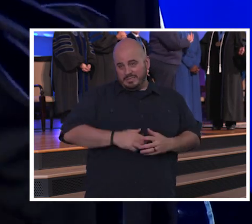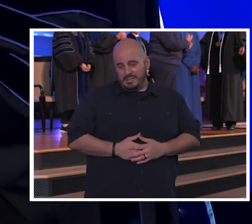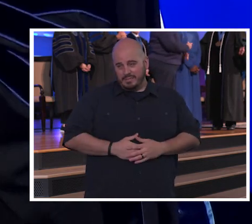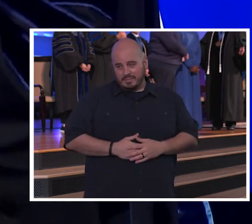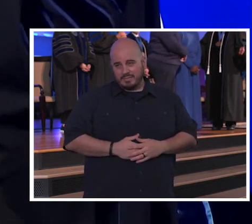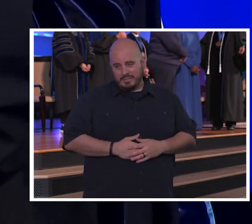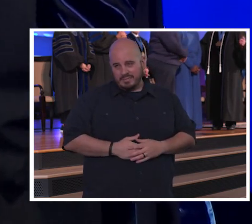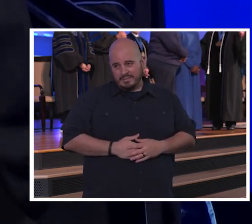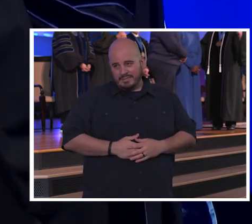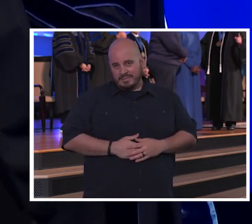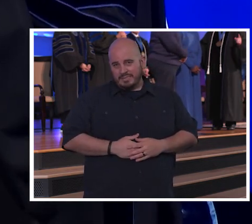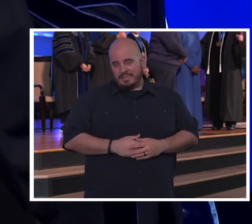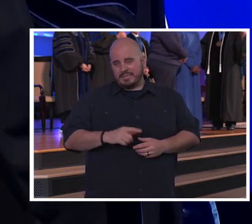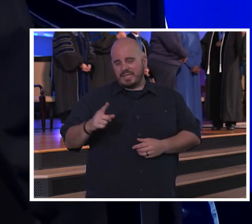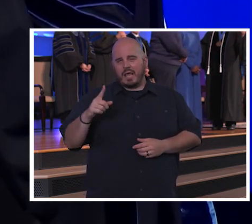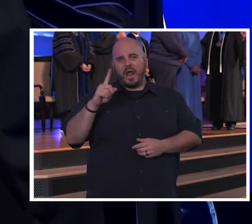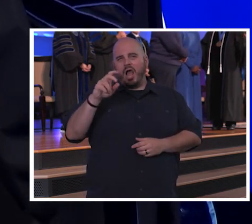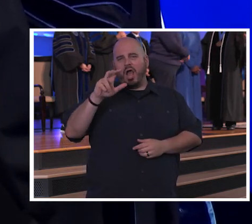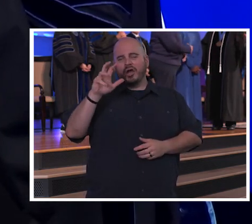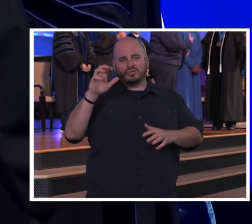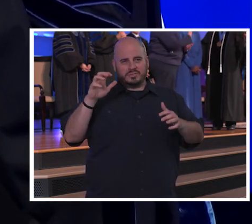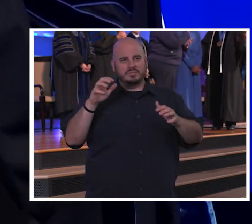is that hundreds will come from this school,